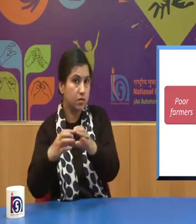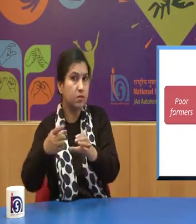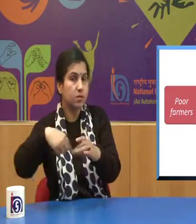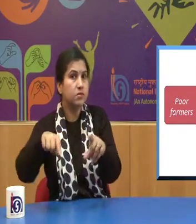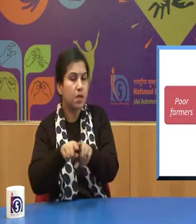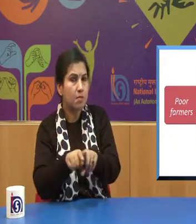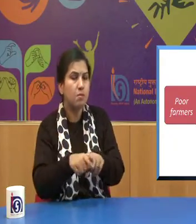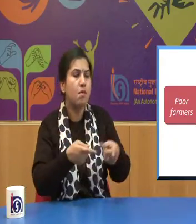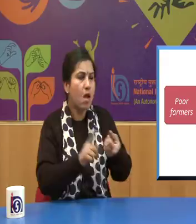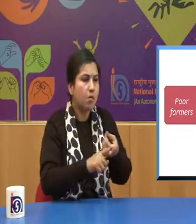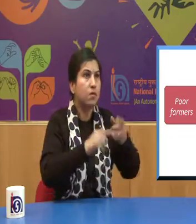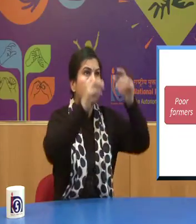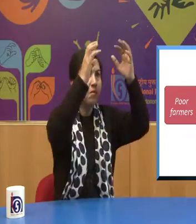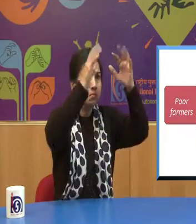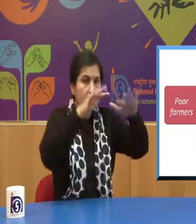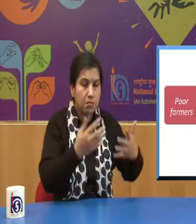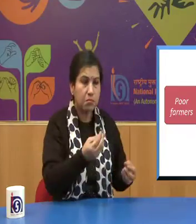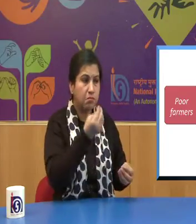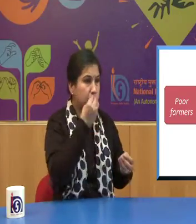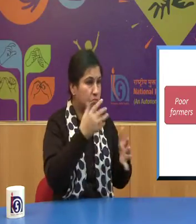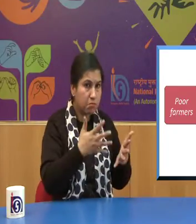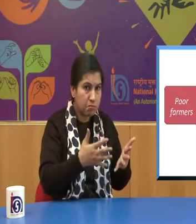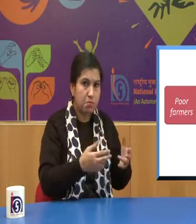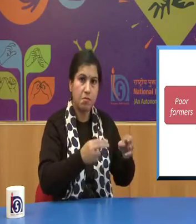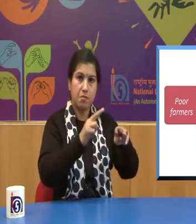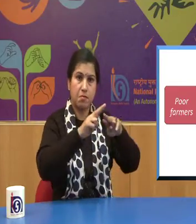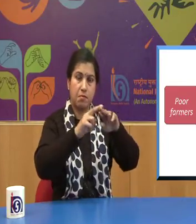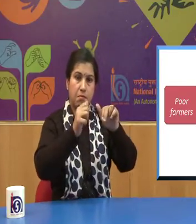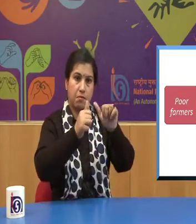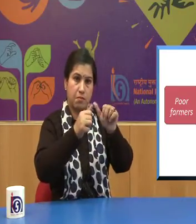and famine that killed a big population of Bengal,